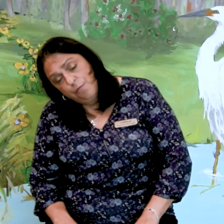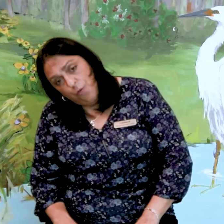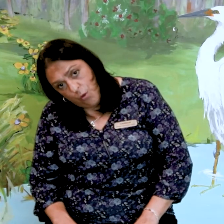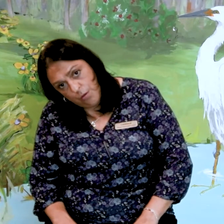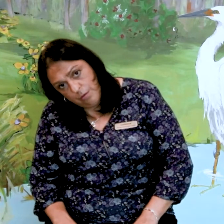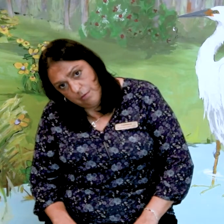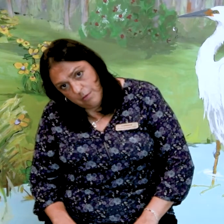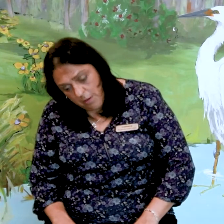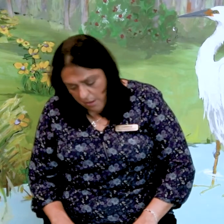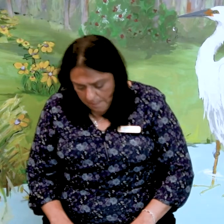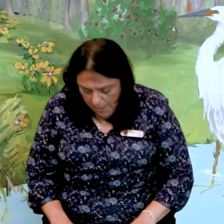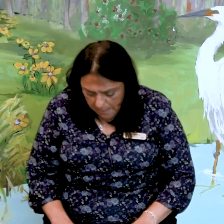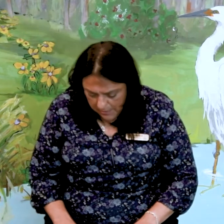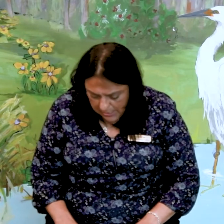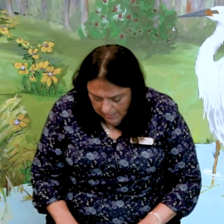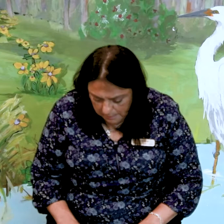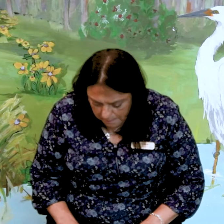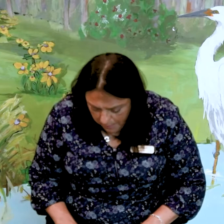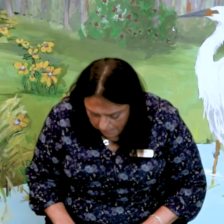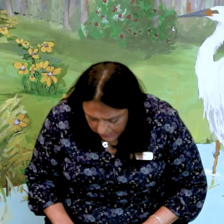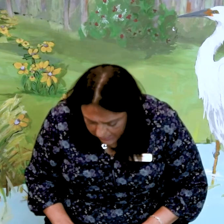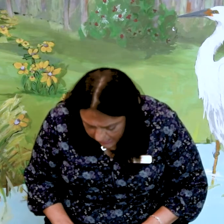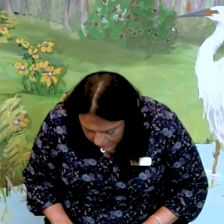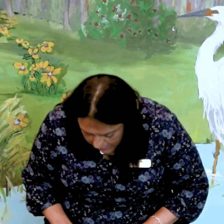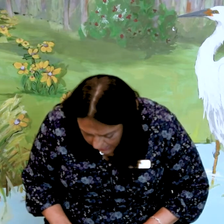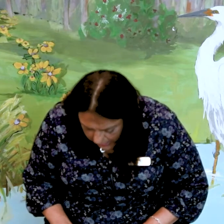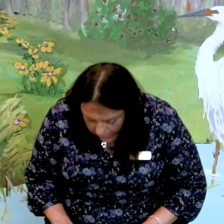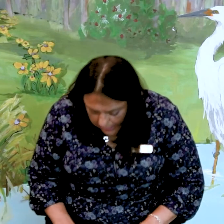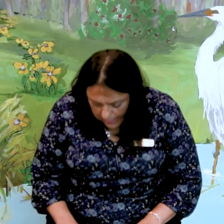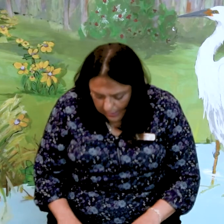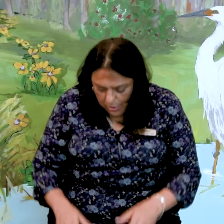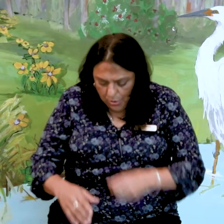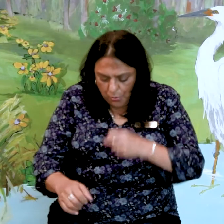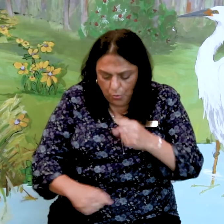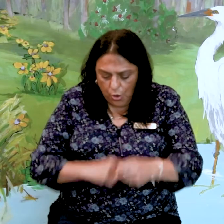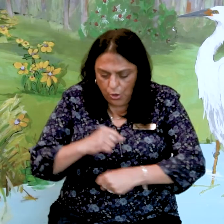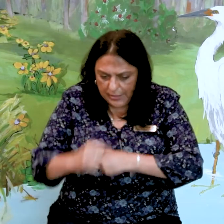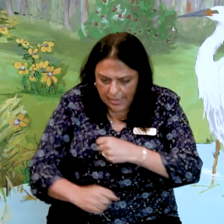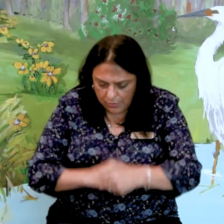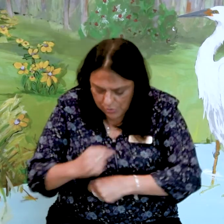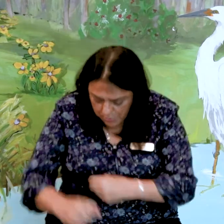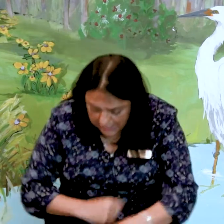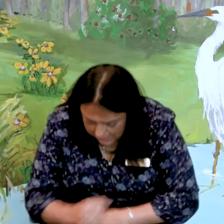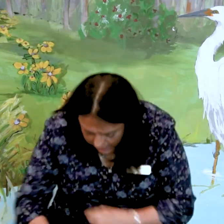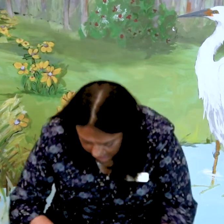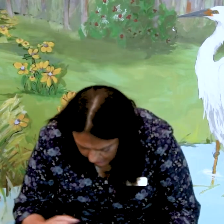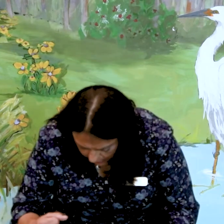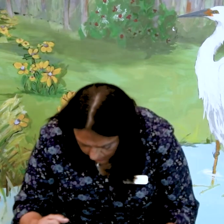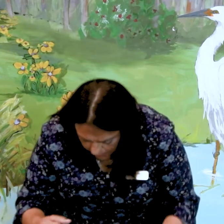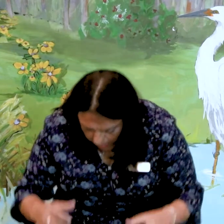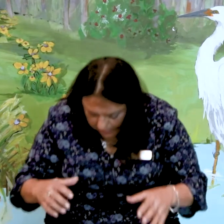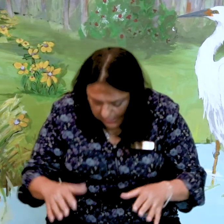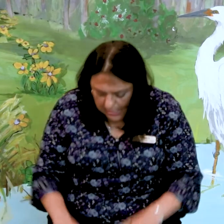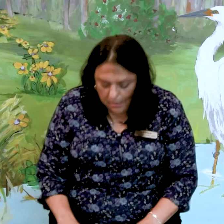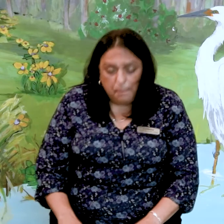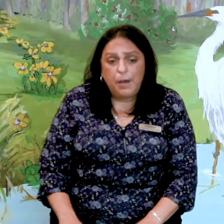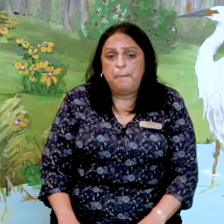fall. Pumpkin, pumpkin, rolled down the street. Pumpkin,